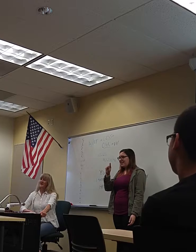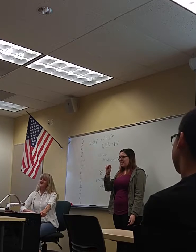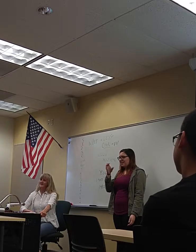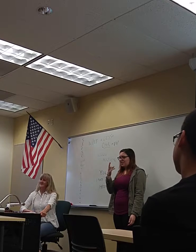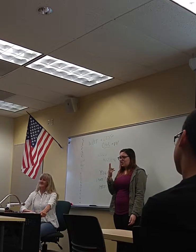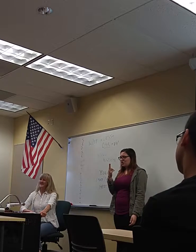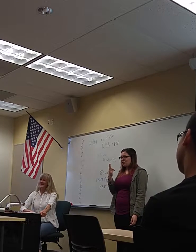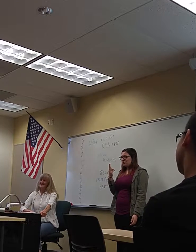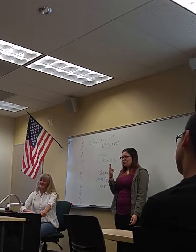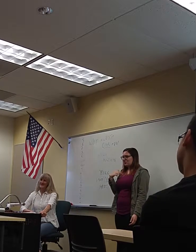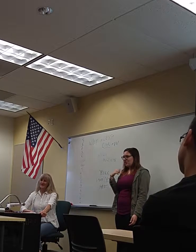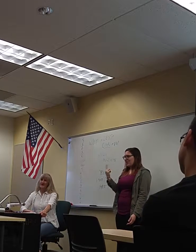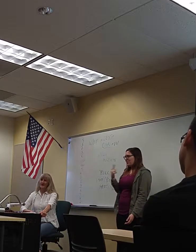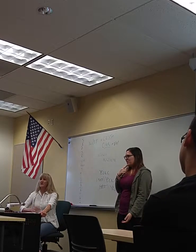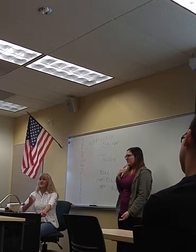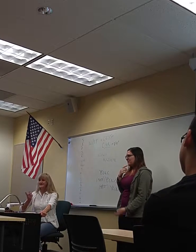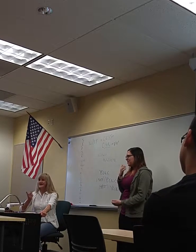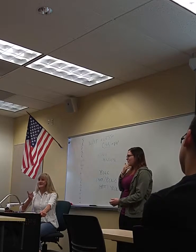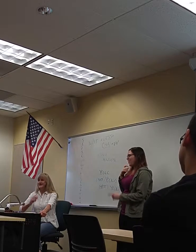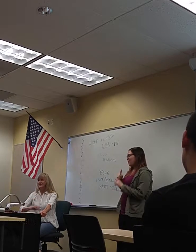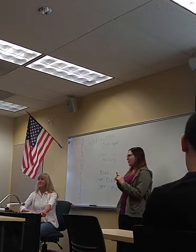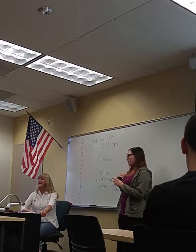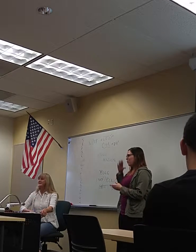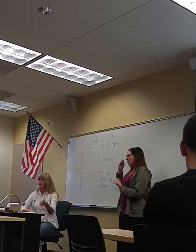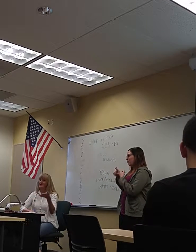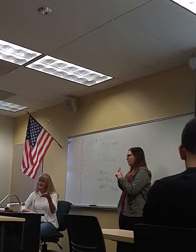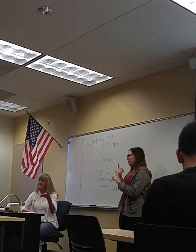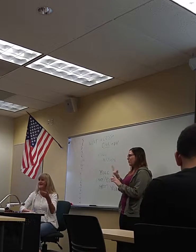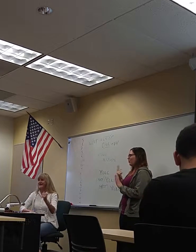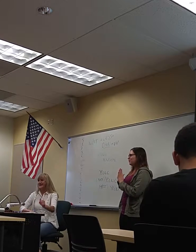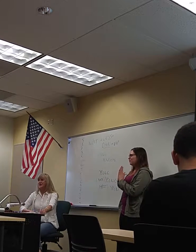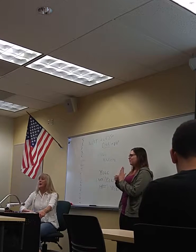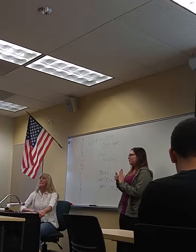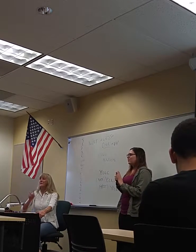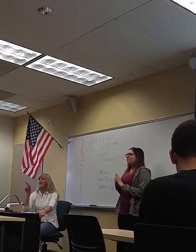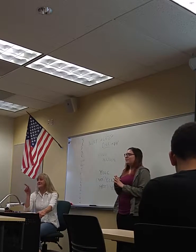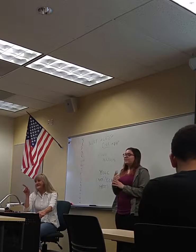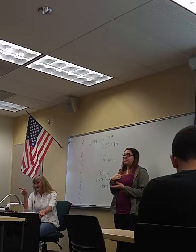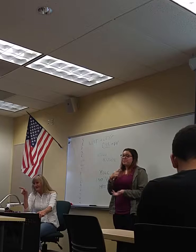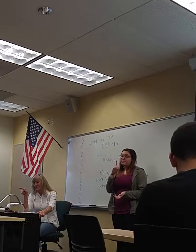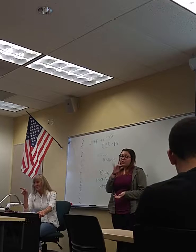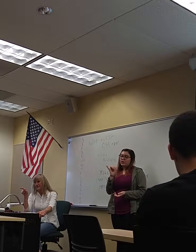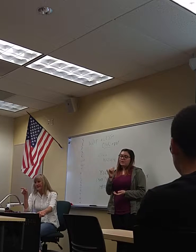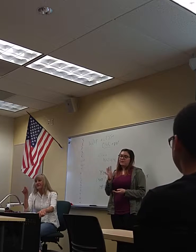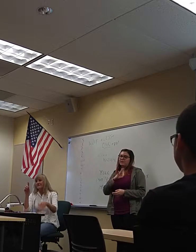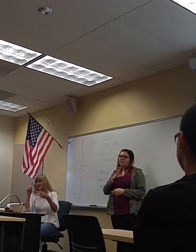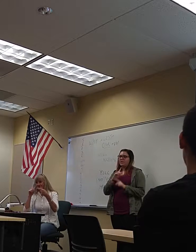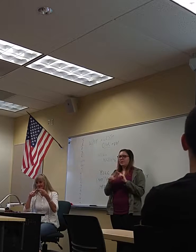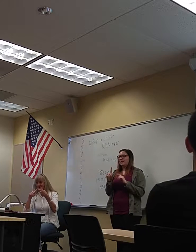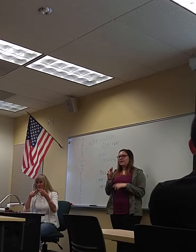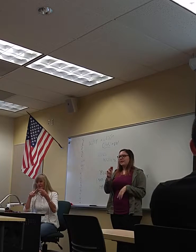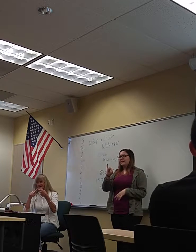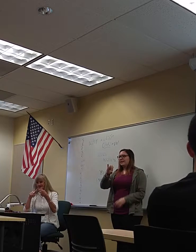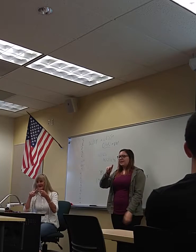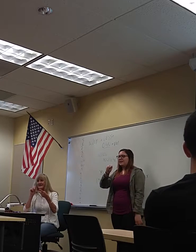Yeah, it's a niche, yeah, but you can say niche, because it looks like it. But niche would be the first way to say it,